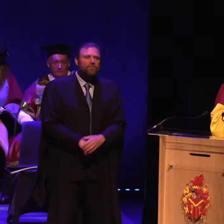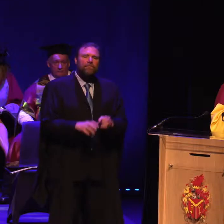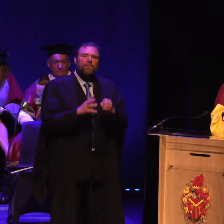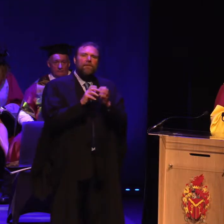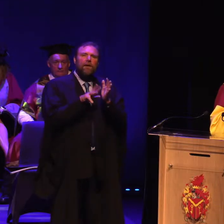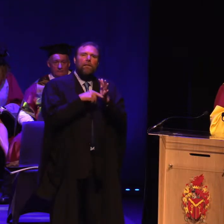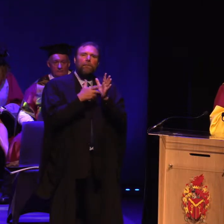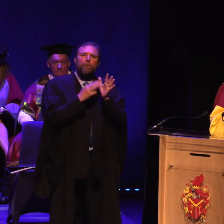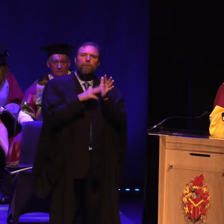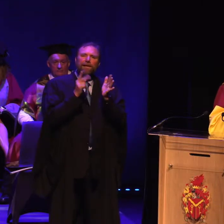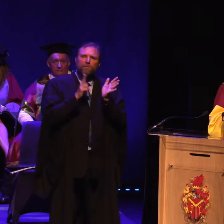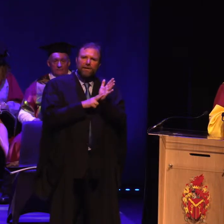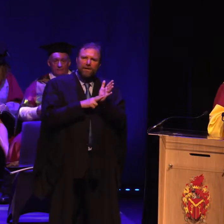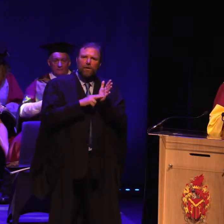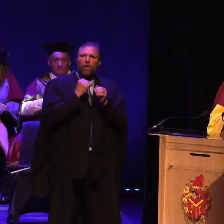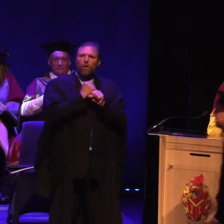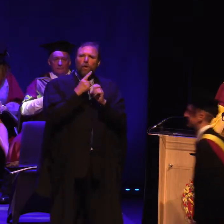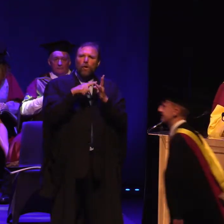Benjamin Joshua Goddard.